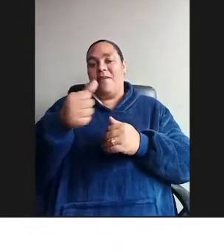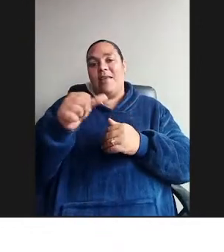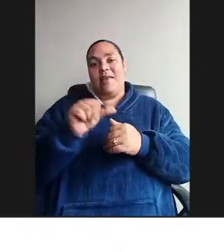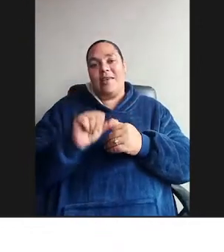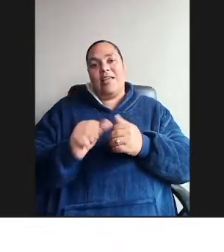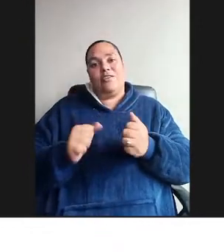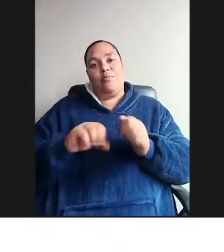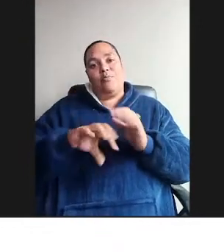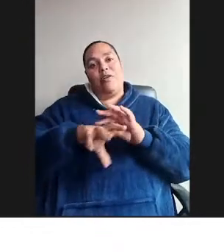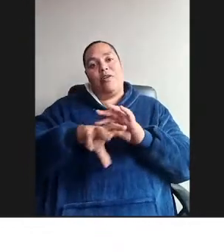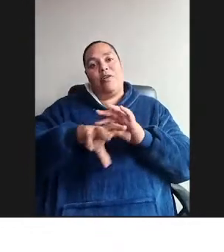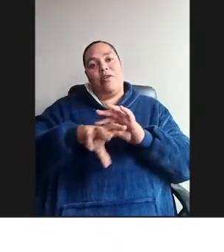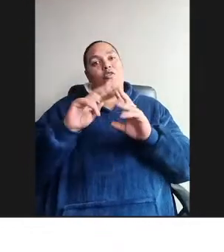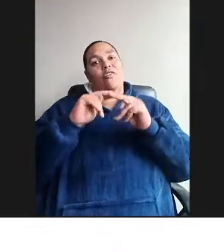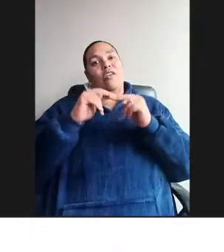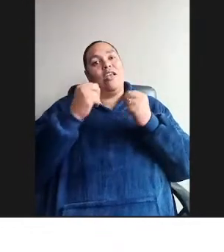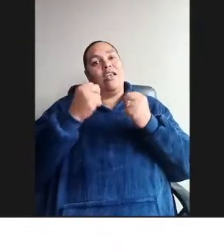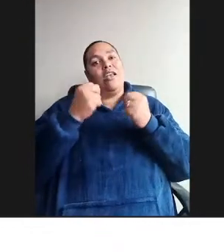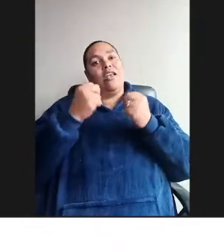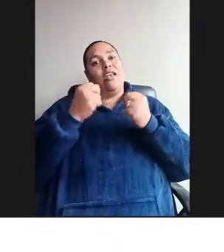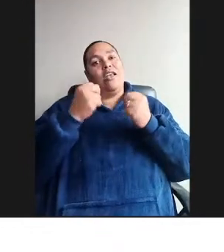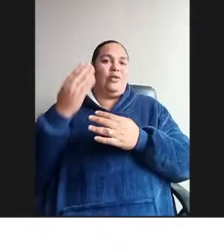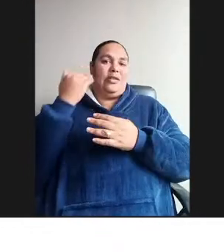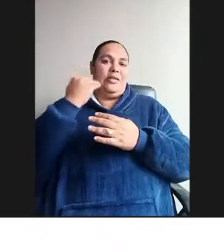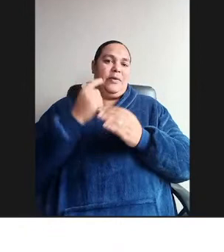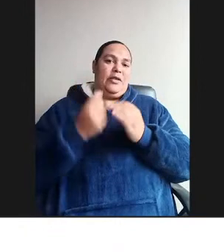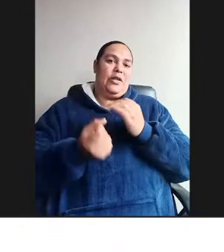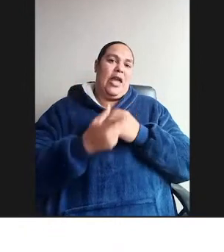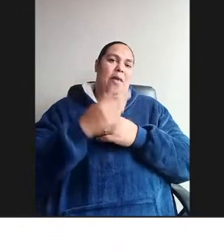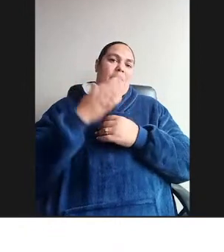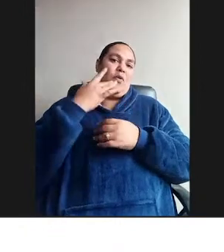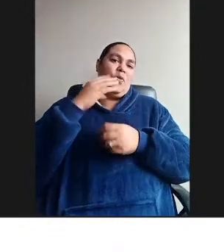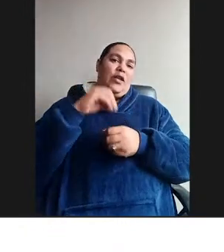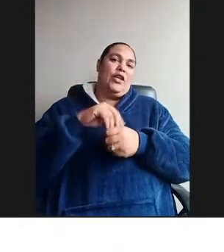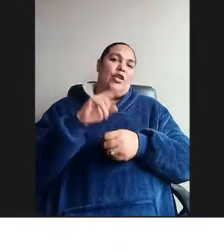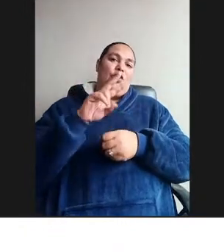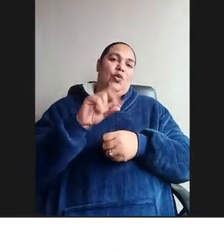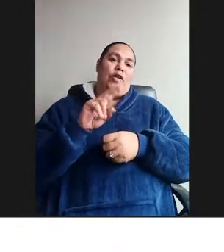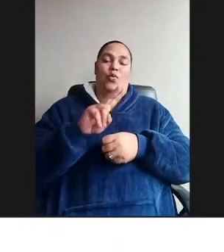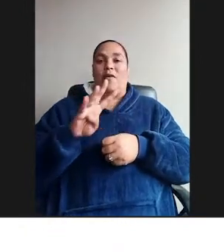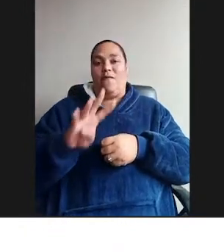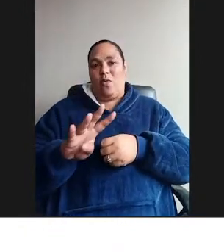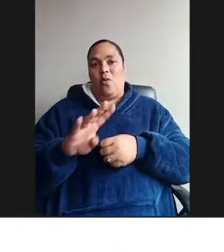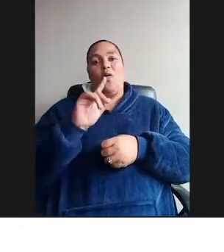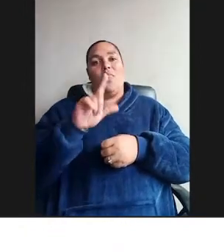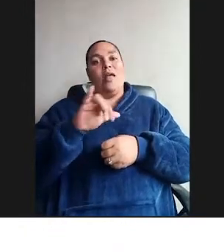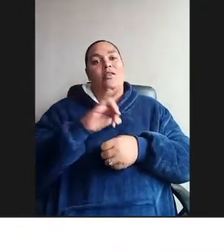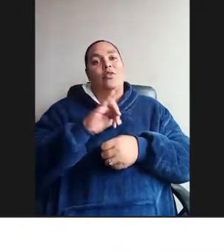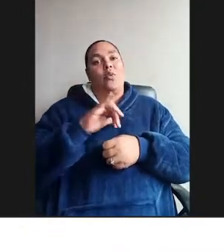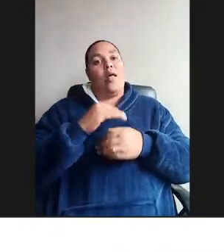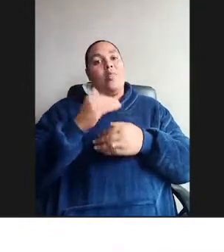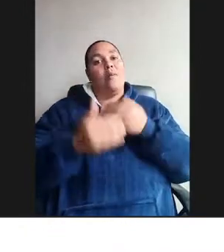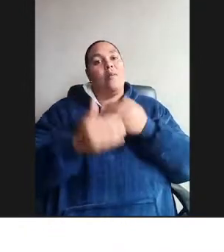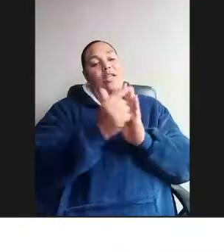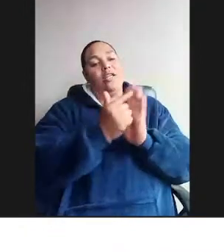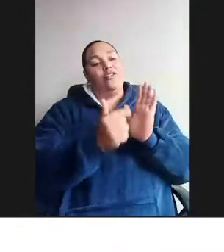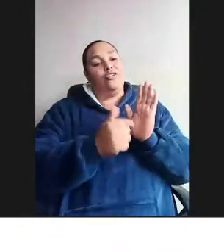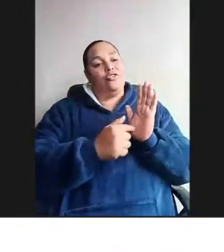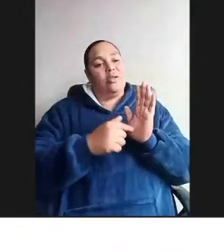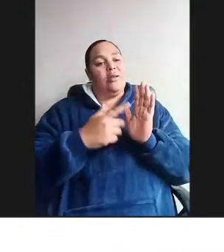national elections is expected to happen in 2024. Therefore, the processing of legislation may pick up a